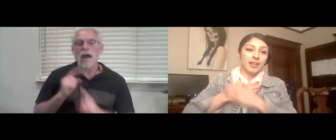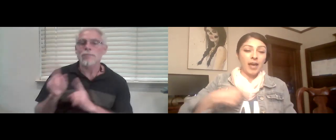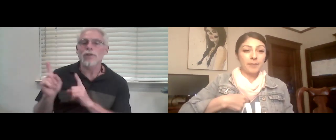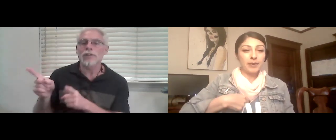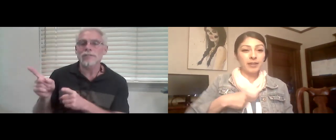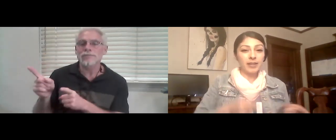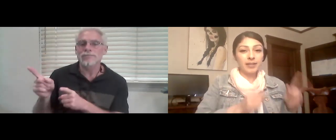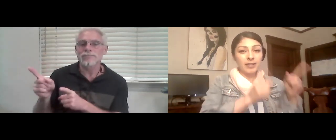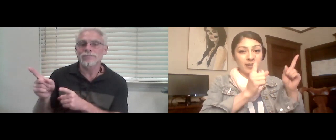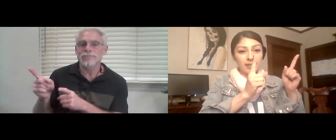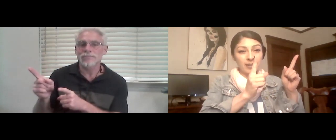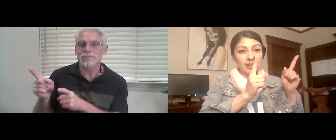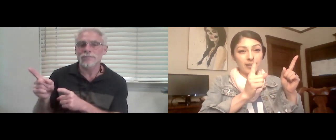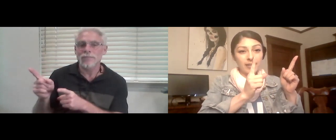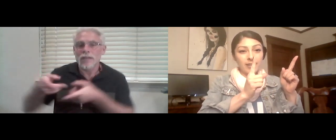I'm gonna